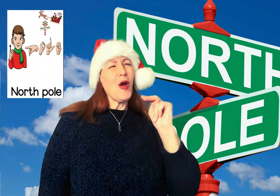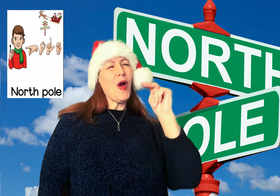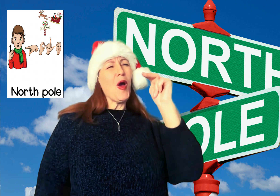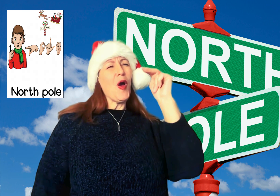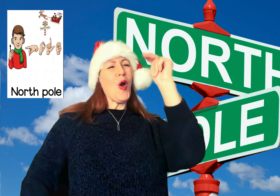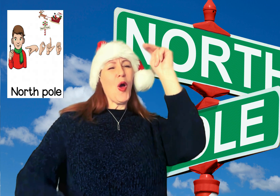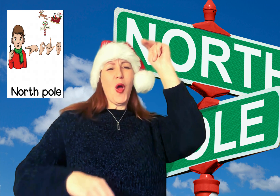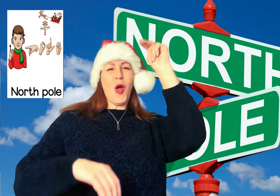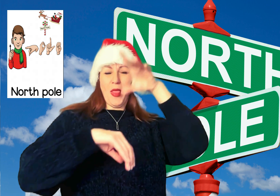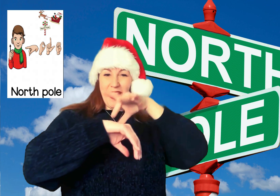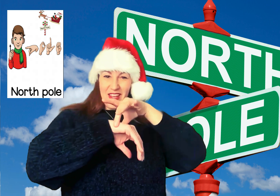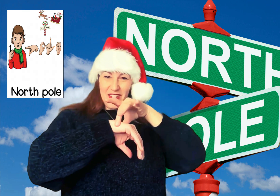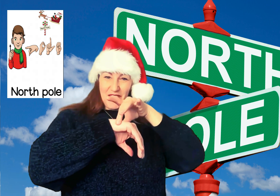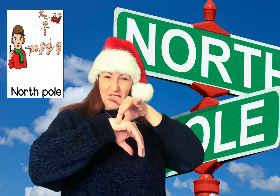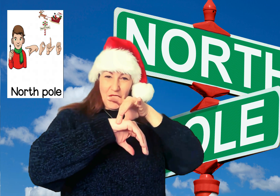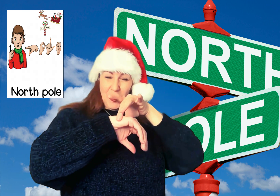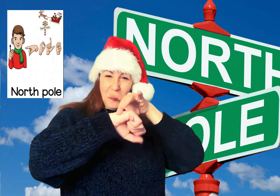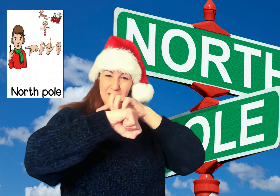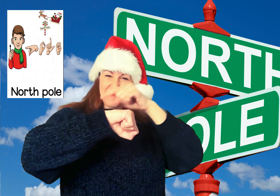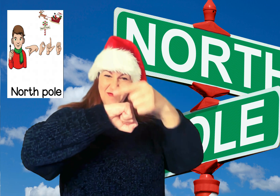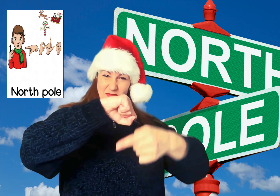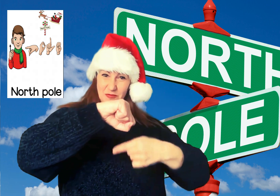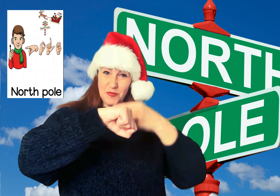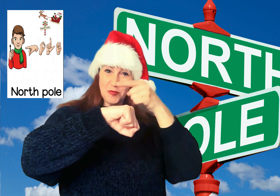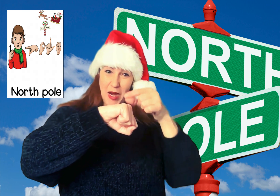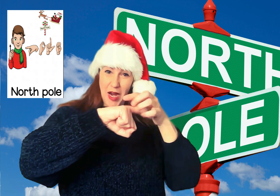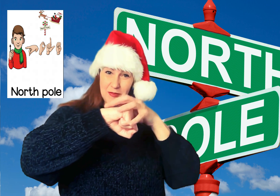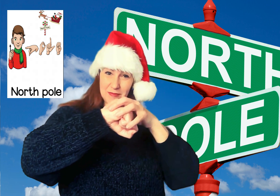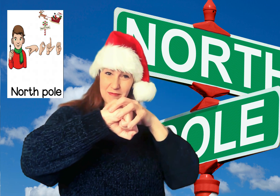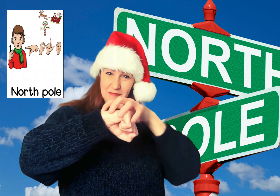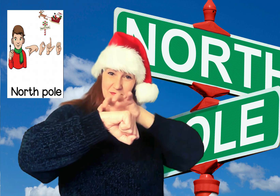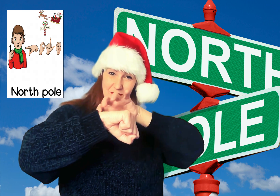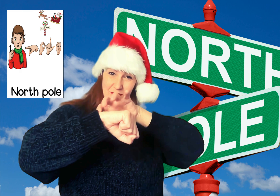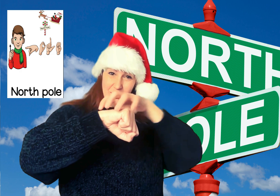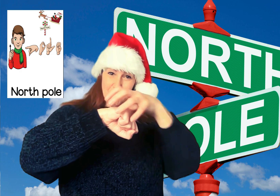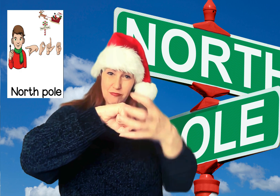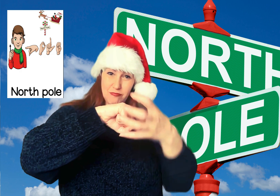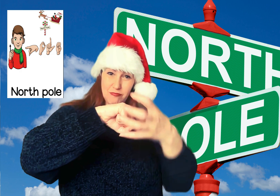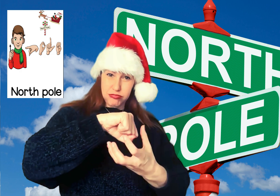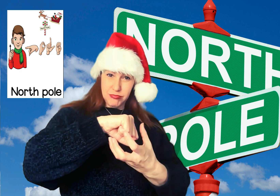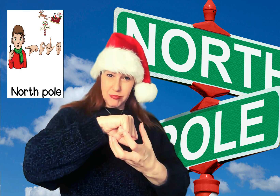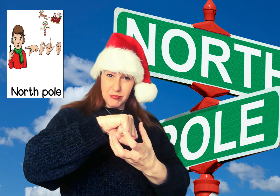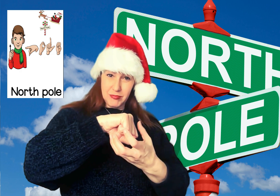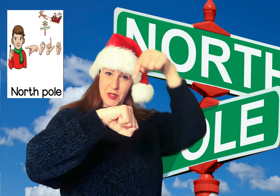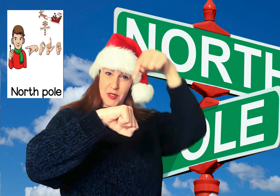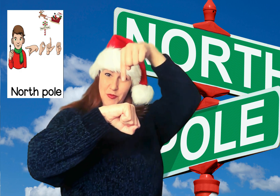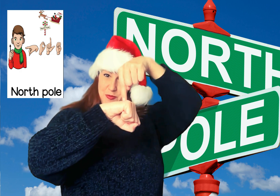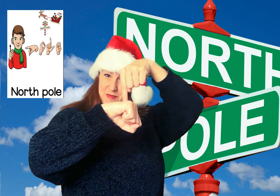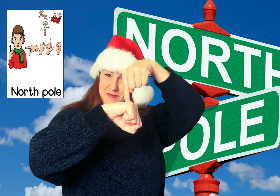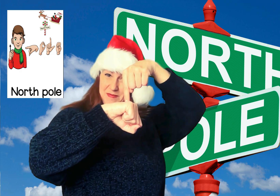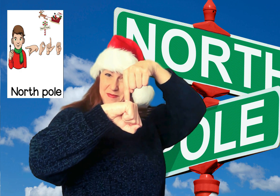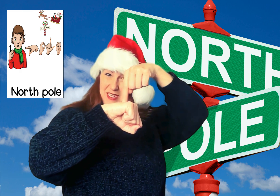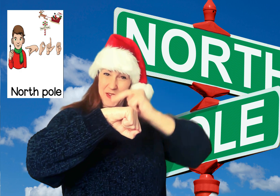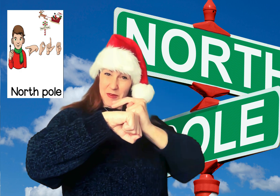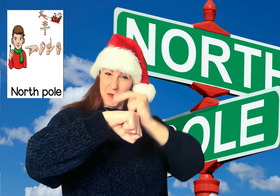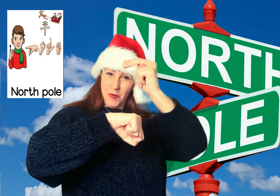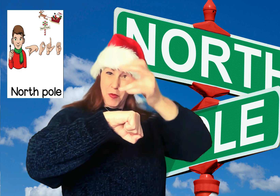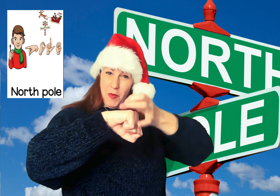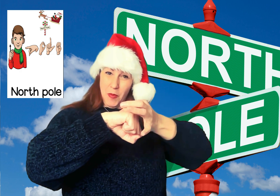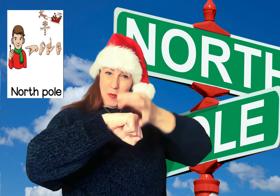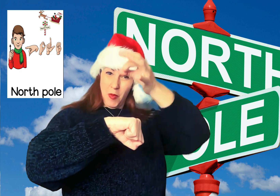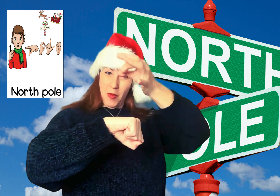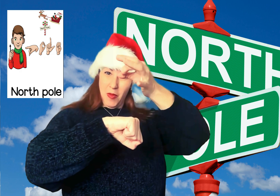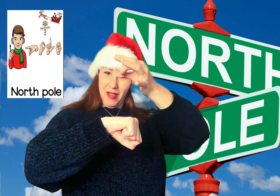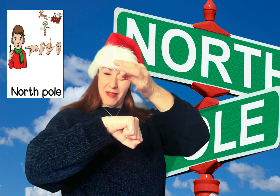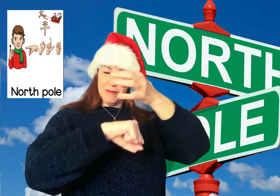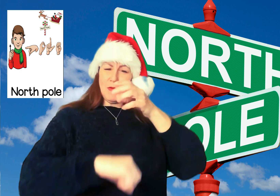Where is the North Pole? On the Earth, it's round. And right on the top,